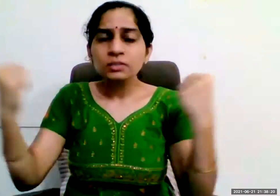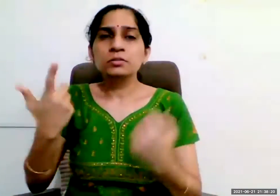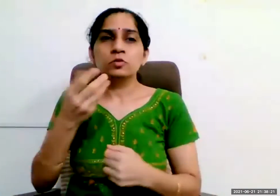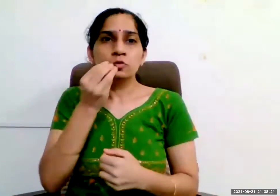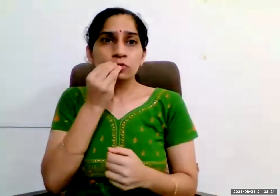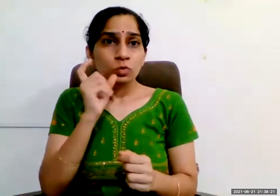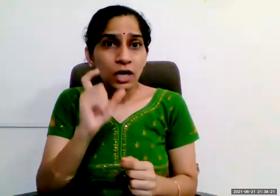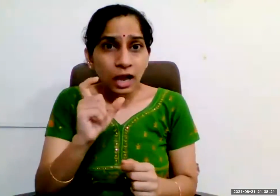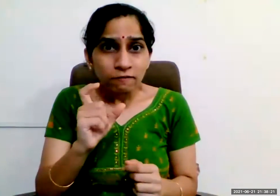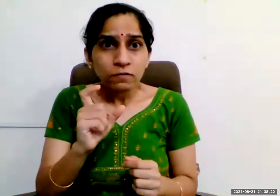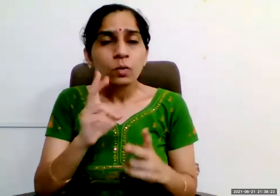die.